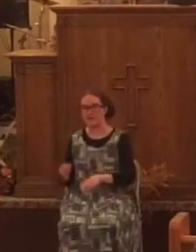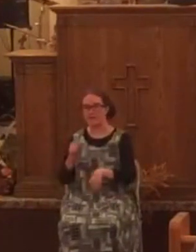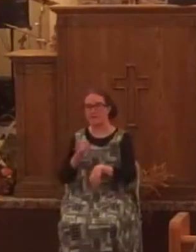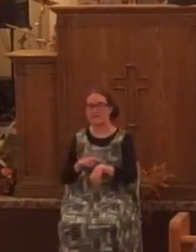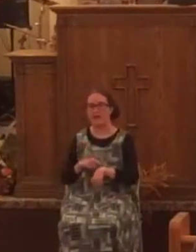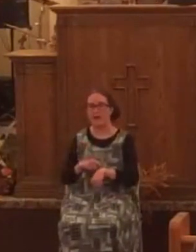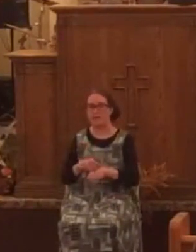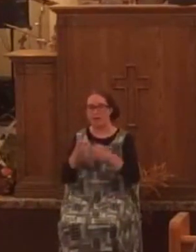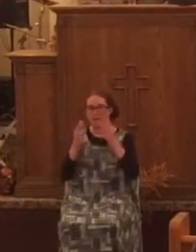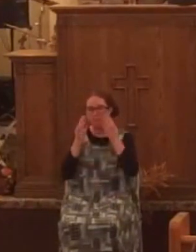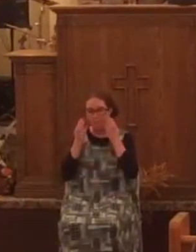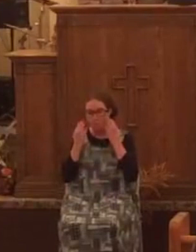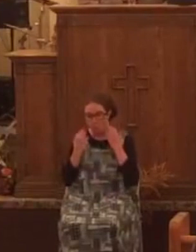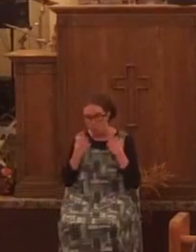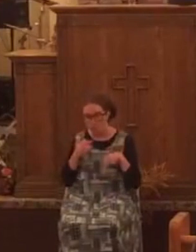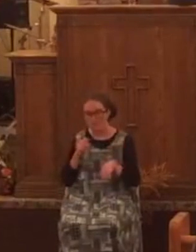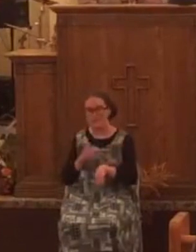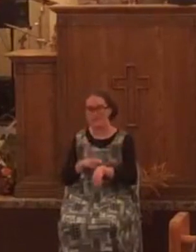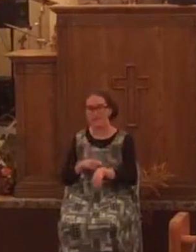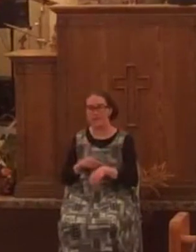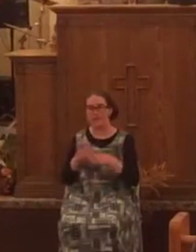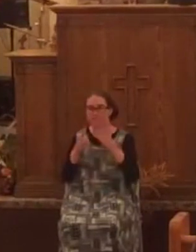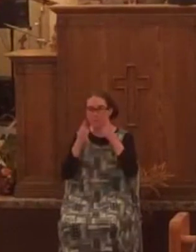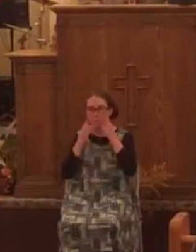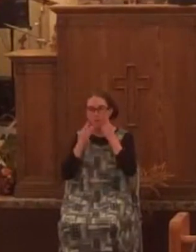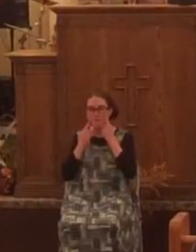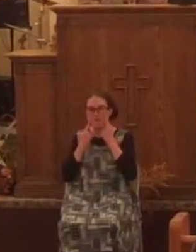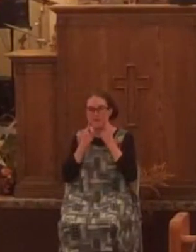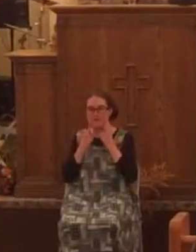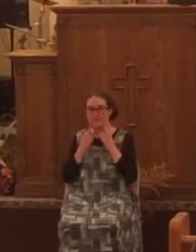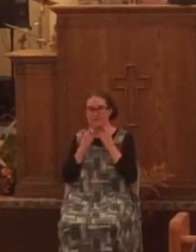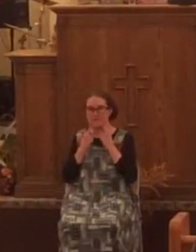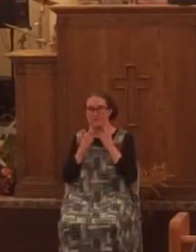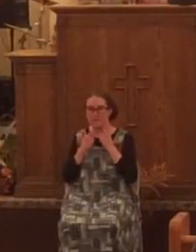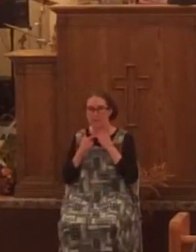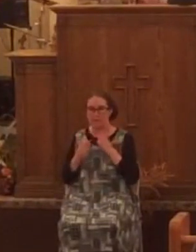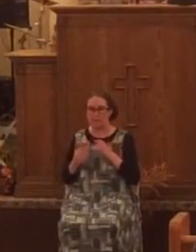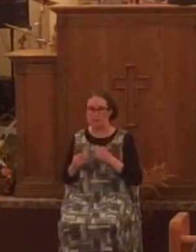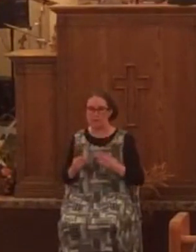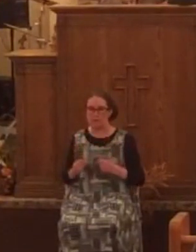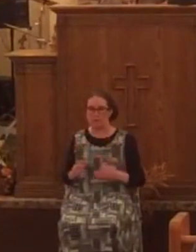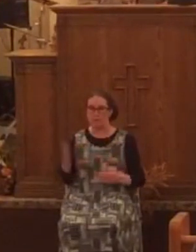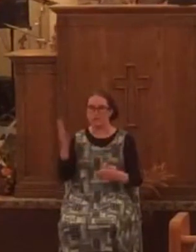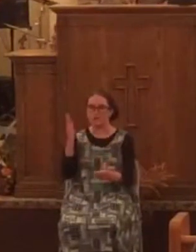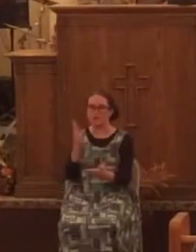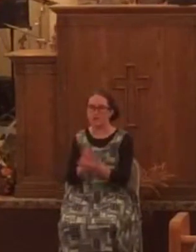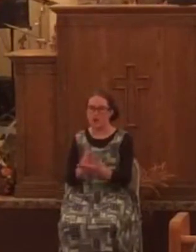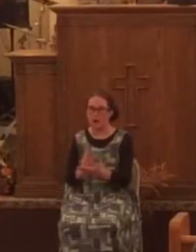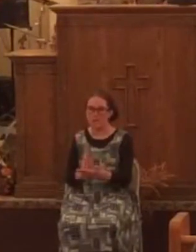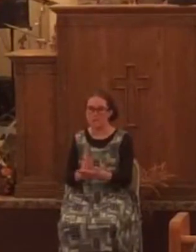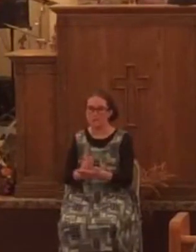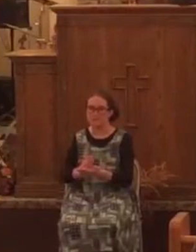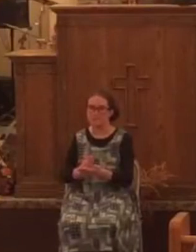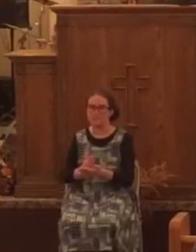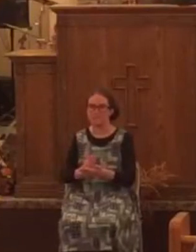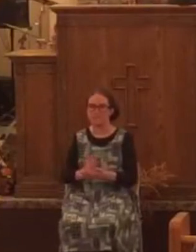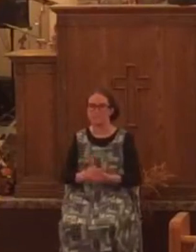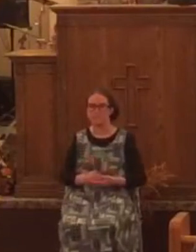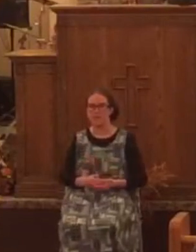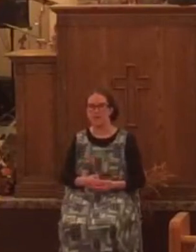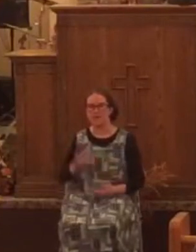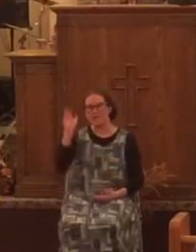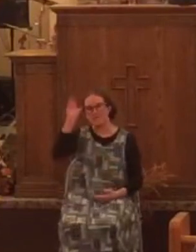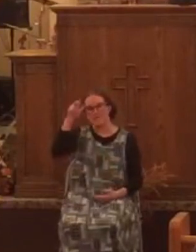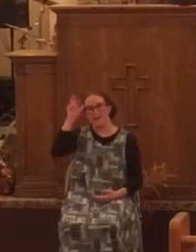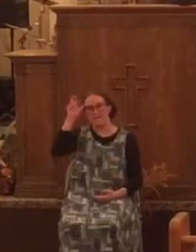season of mourning, the season of weeping, amen, will come to an end. Yes, amen. Because the